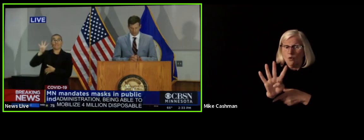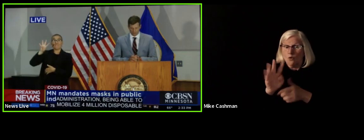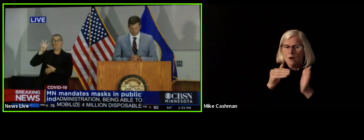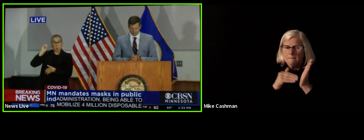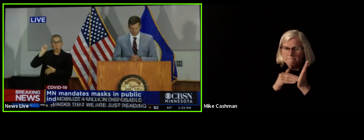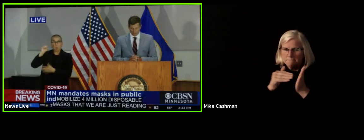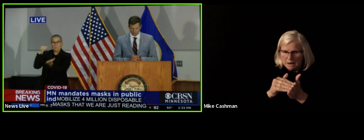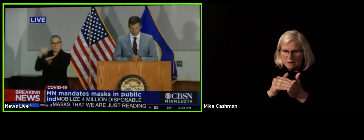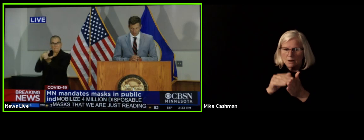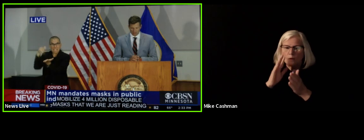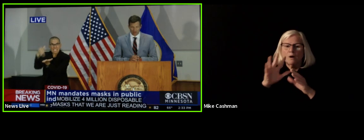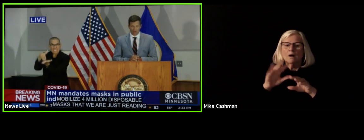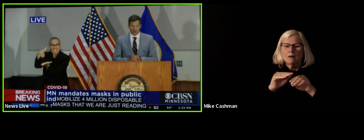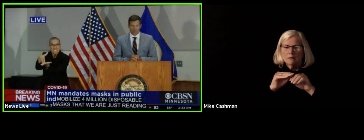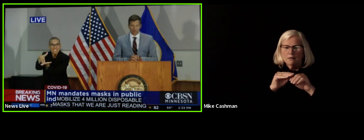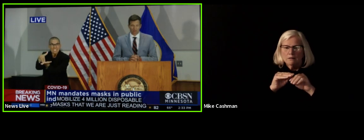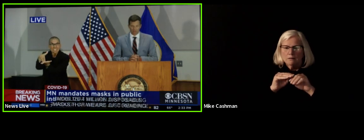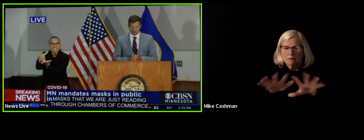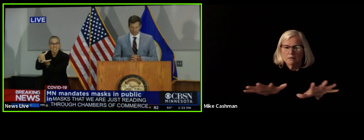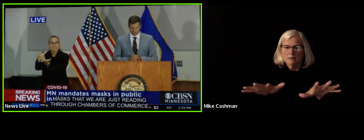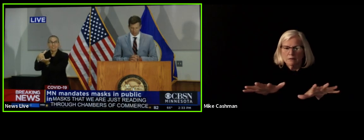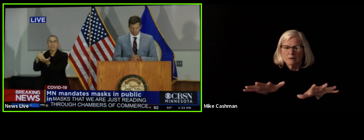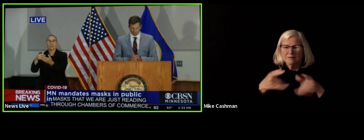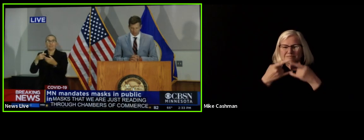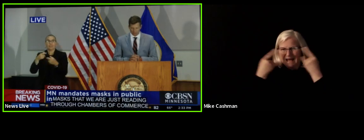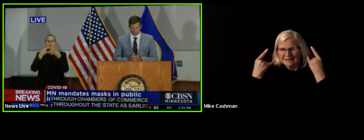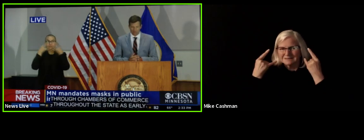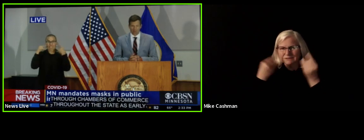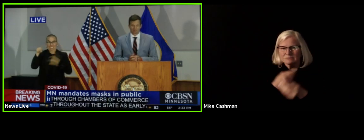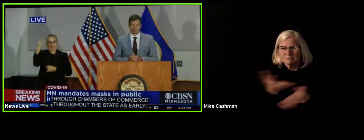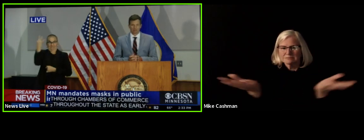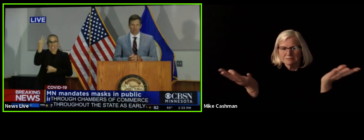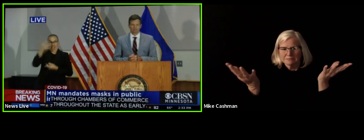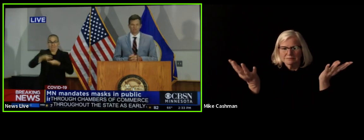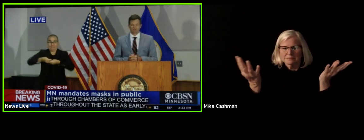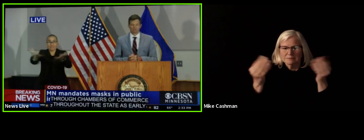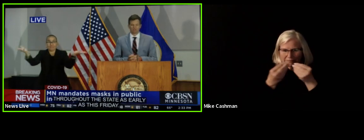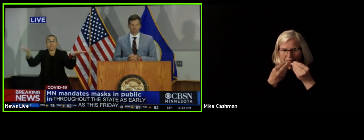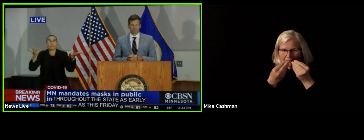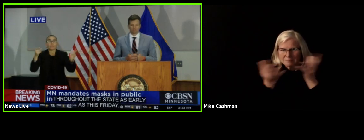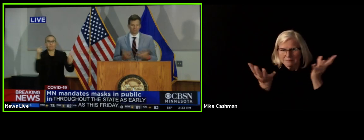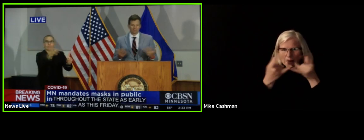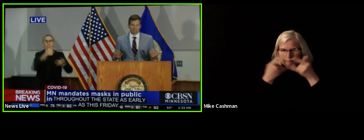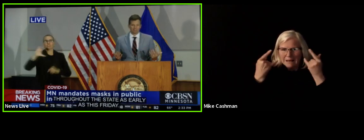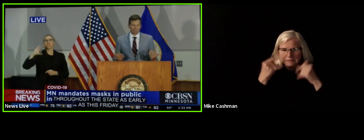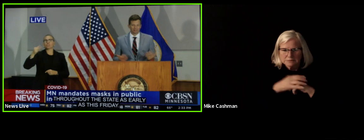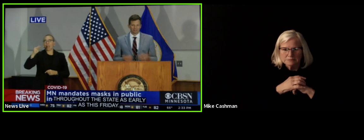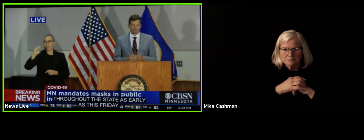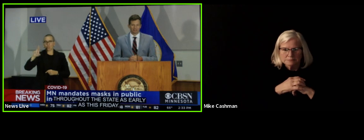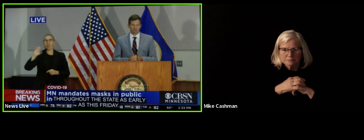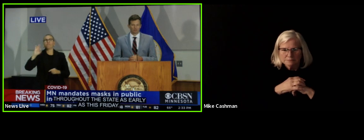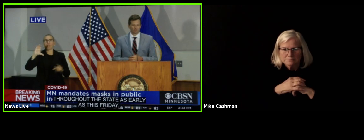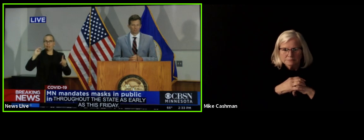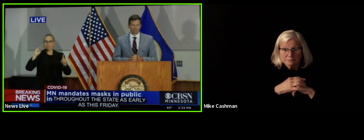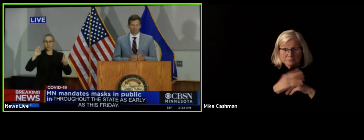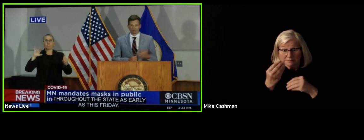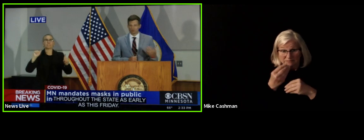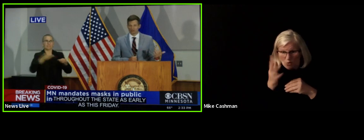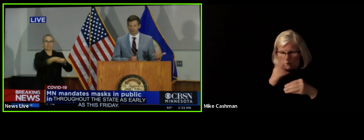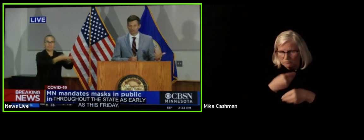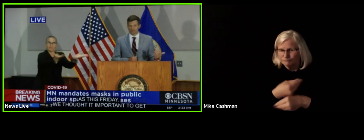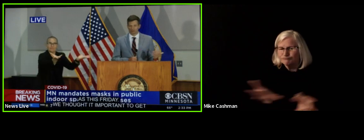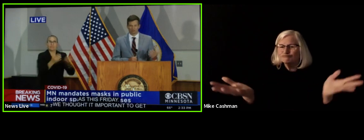state as early as this Friday. We thought it important to get some masks out into the hands of businesses. Of course, in tough economic times, no one wants to turn